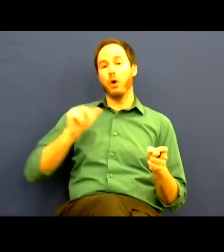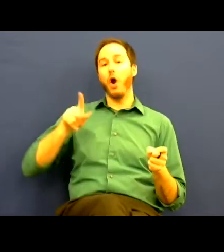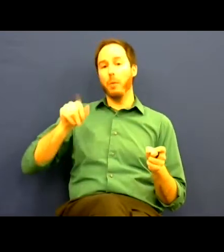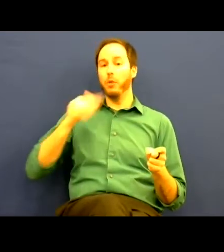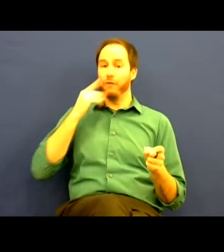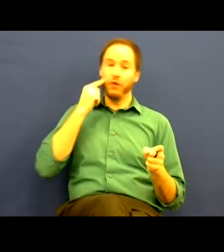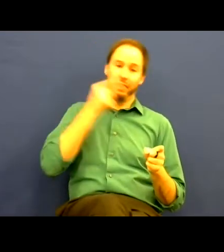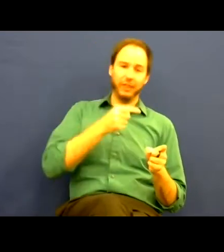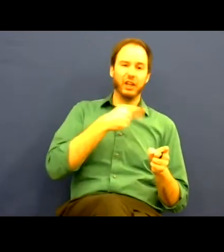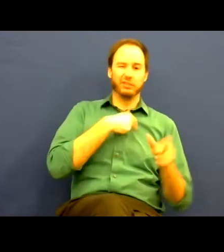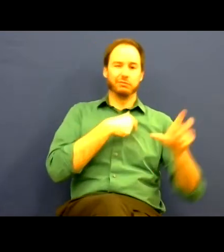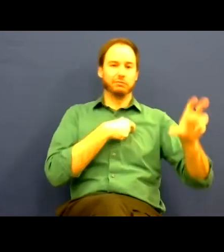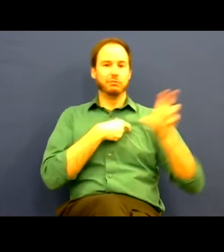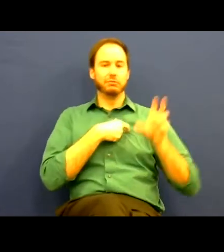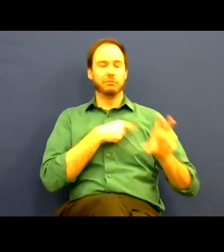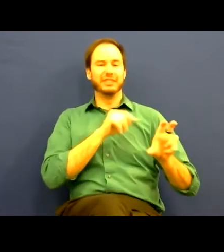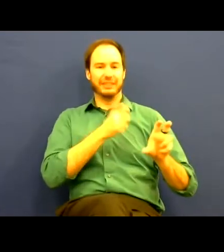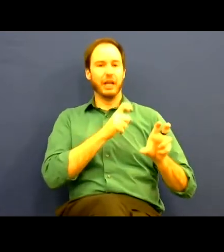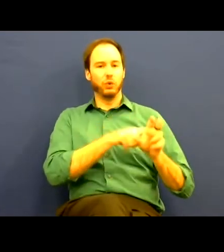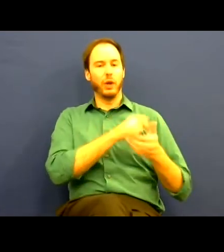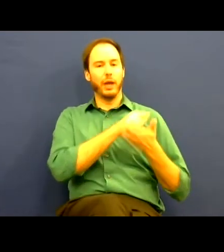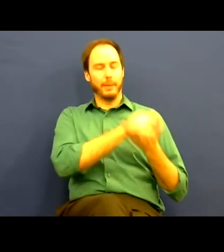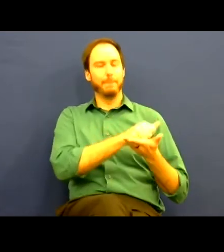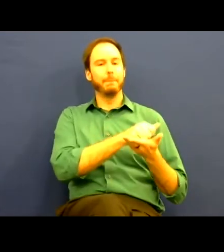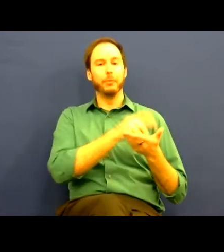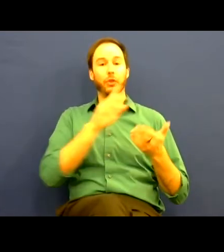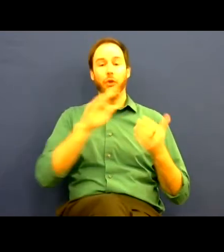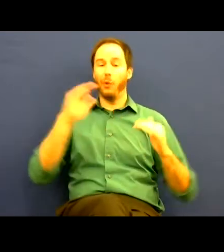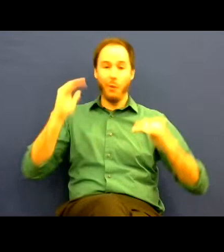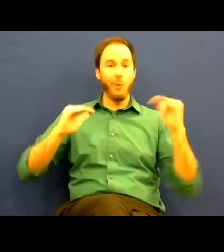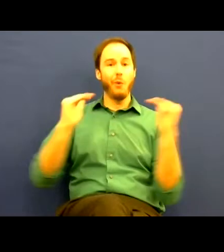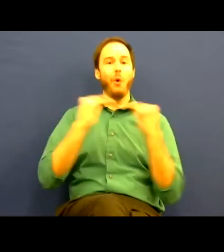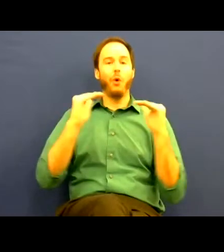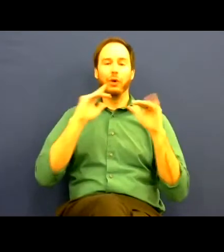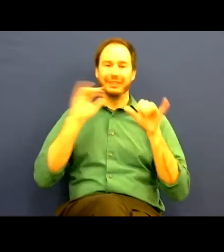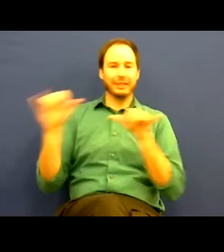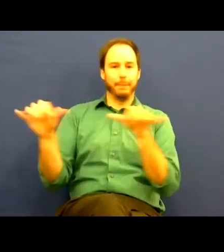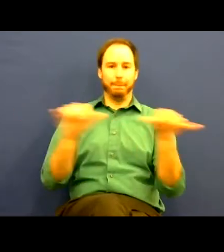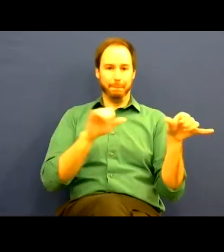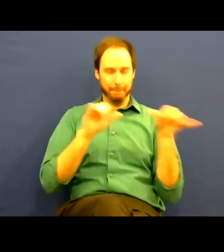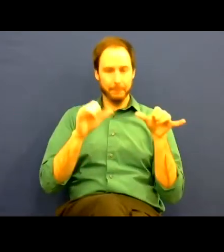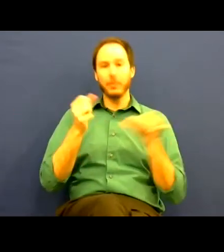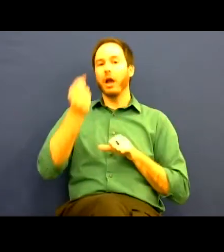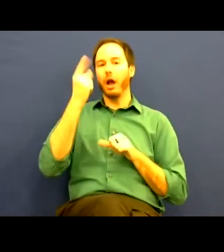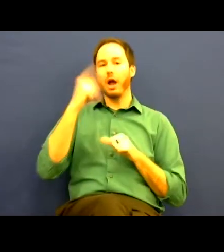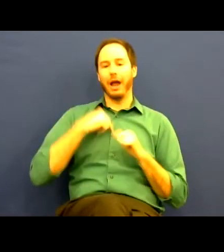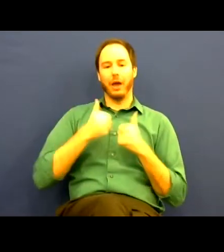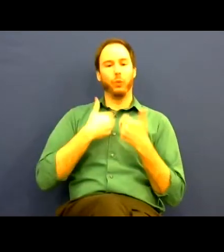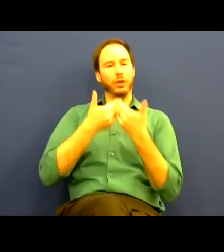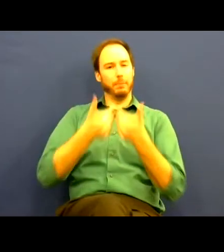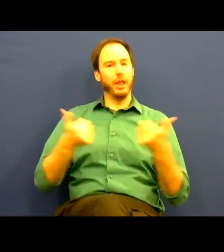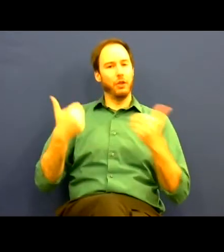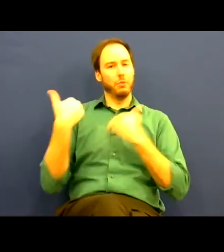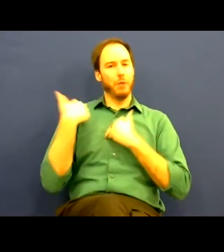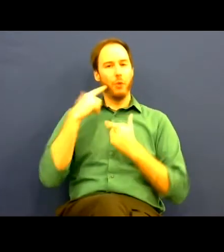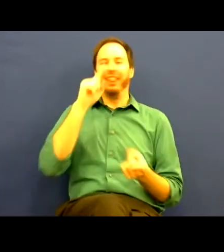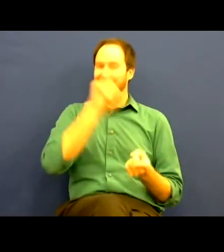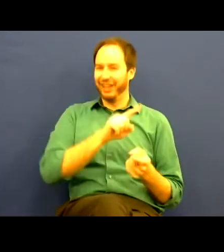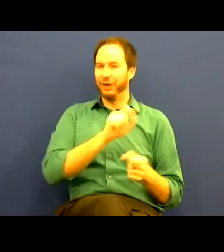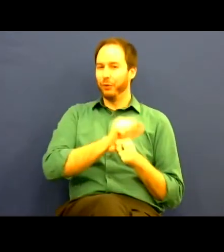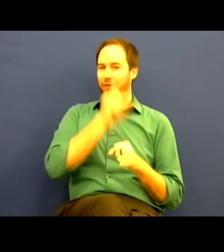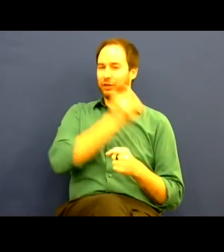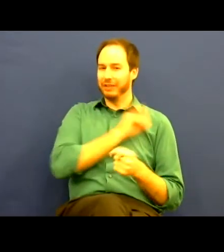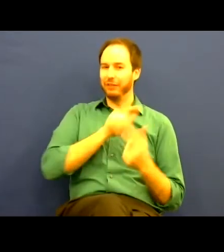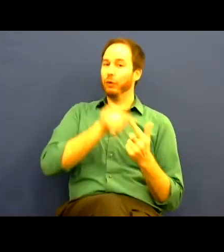going to be spent on this project. So the net is the same to the project. It's just, like I said, it'll be a lot simpler